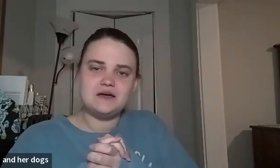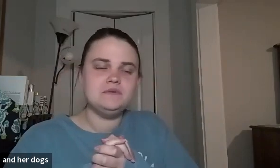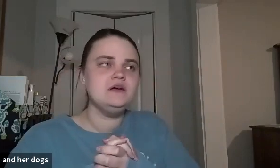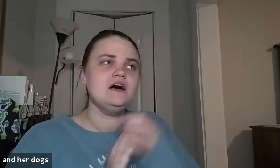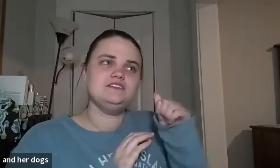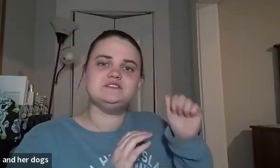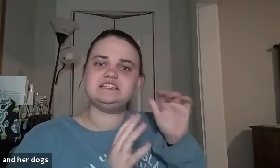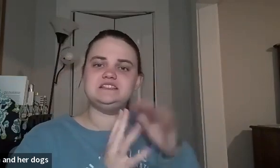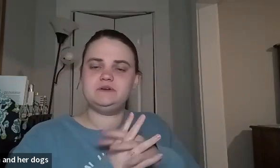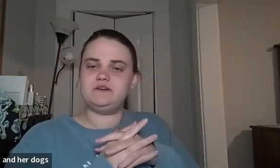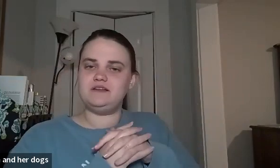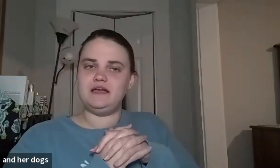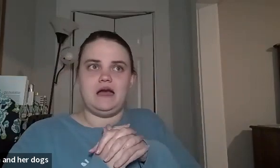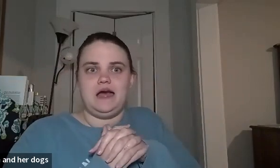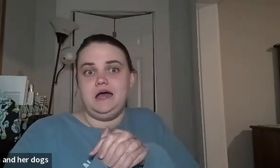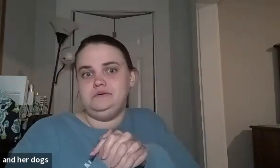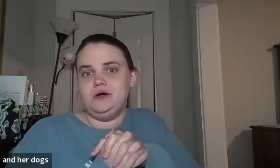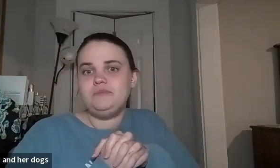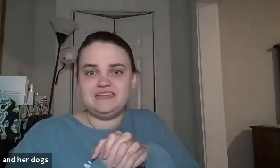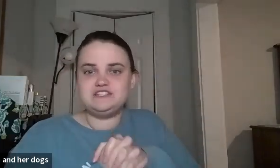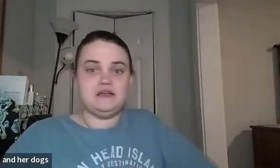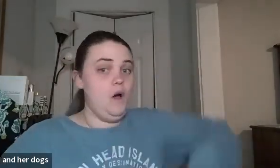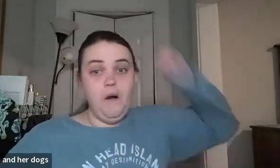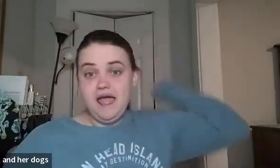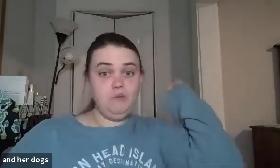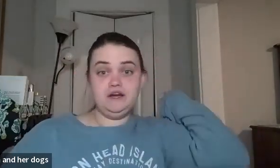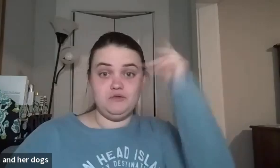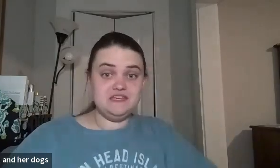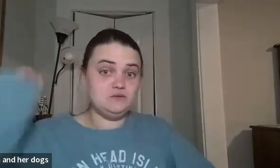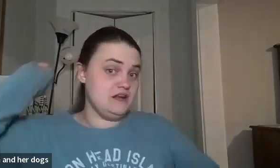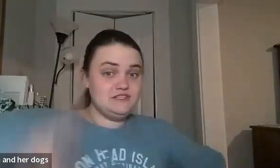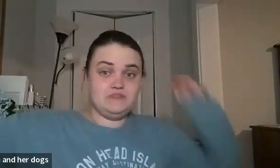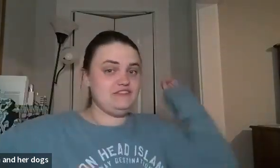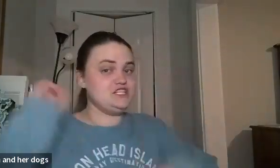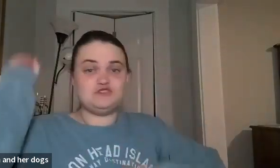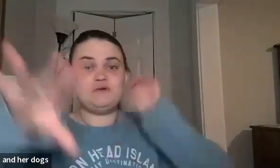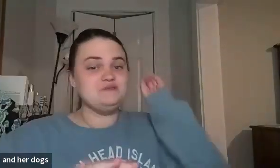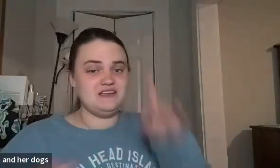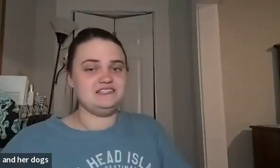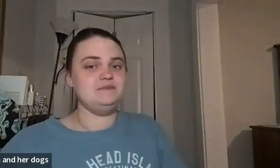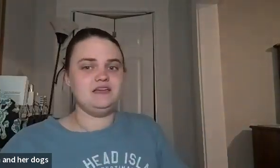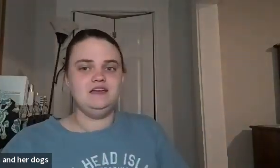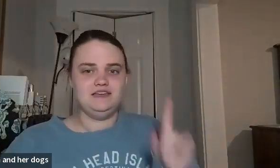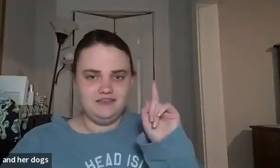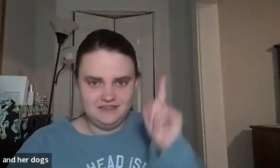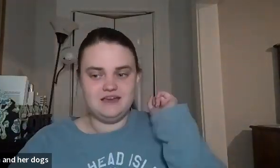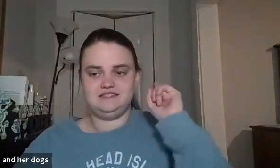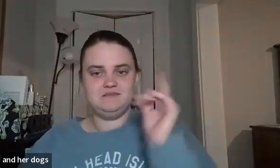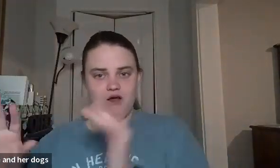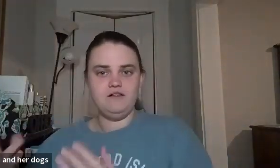some adults tend to be very like, I don't know, but kids are like, oh, I want to know this one and this, like they just throw signs, and I'm like, yes, give me all of